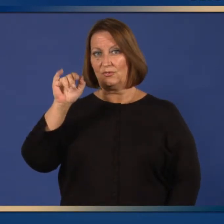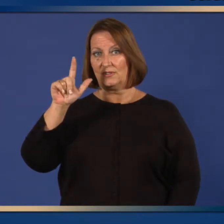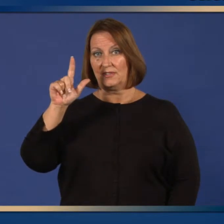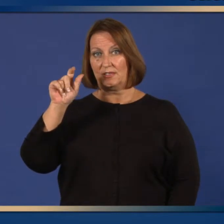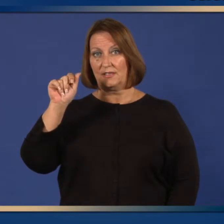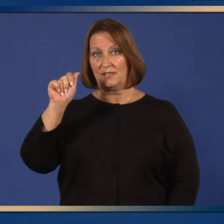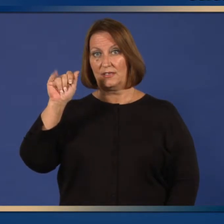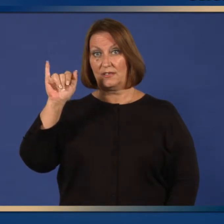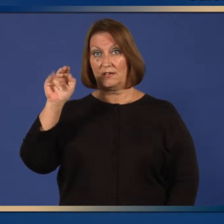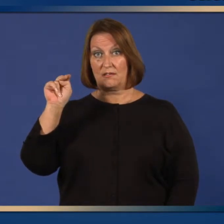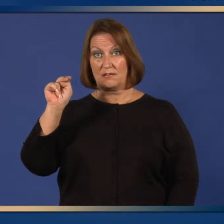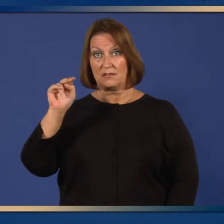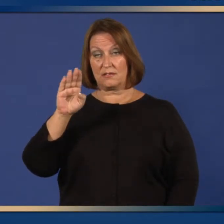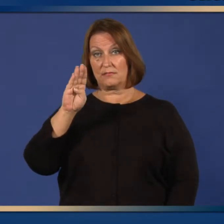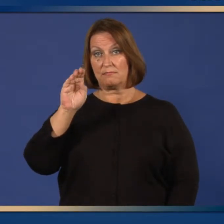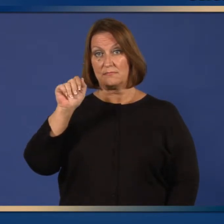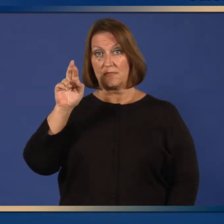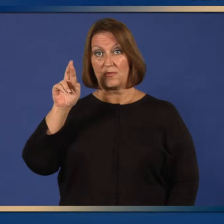syndrome?